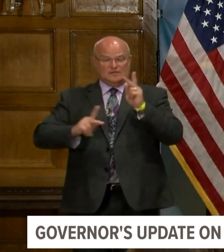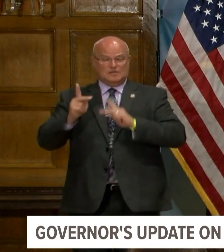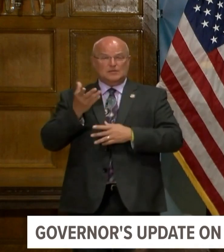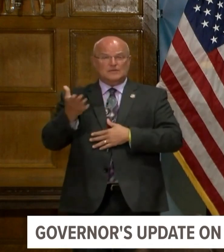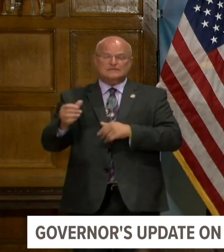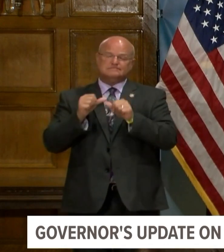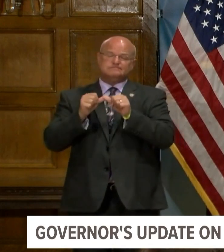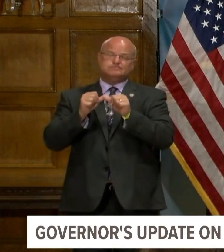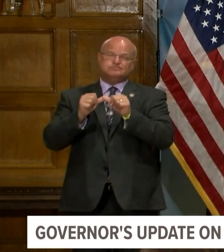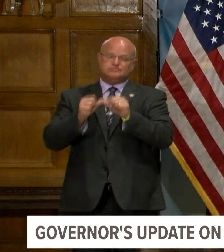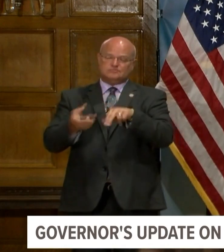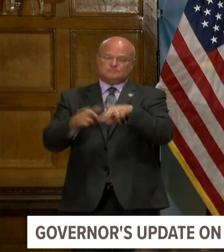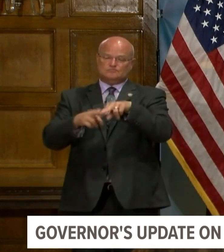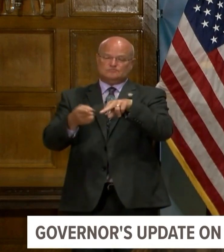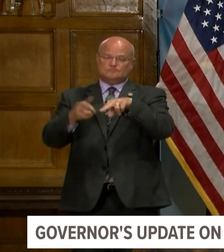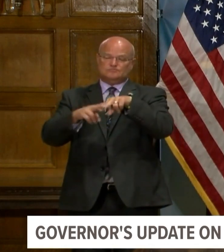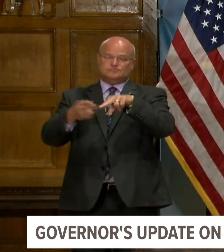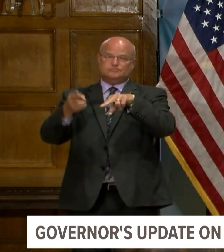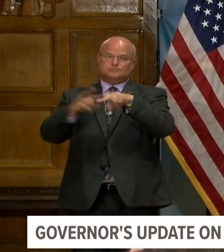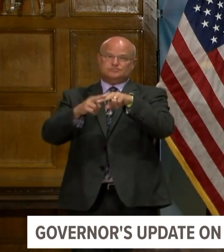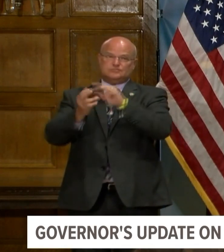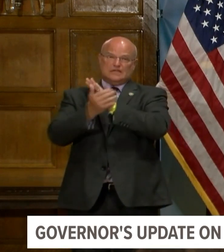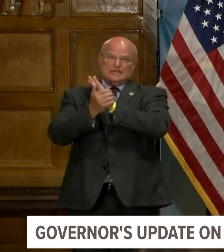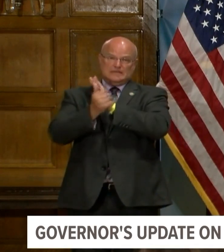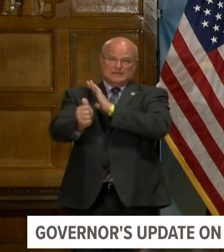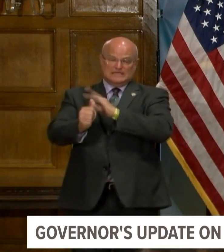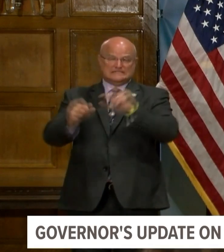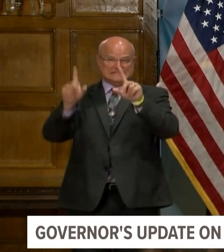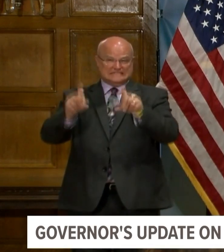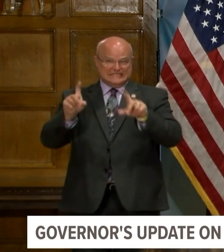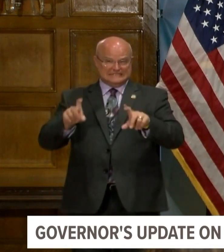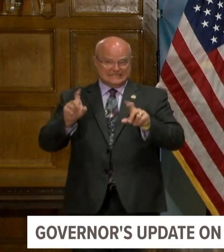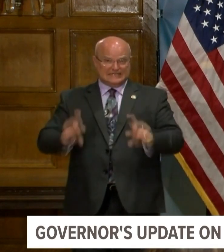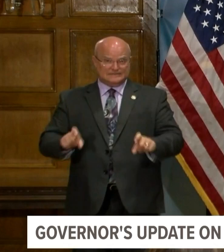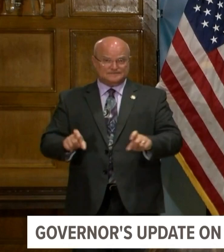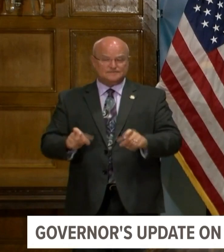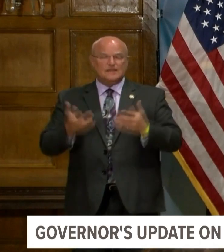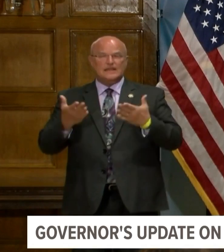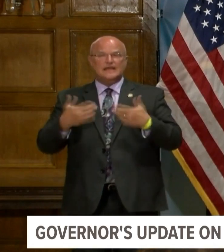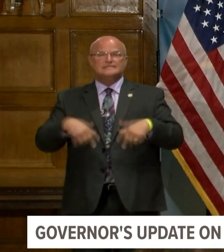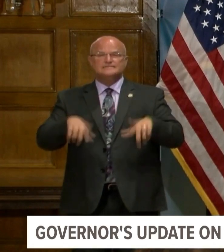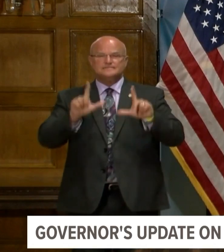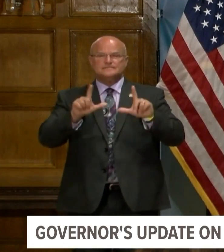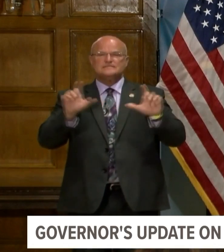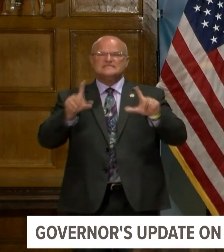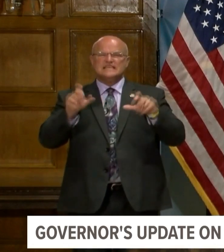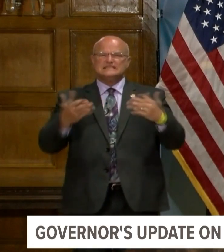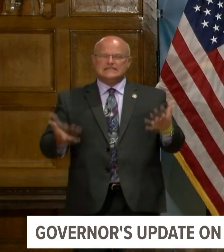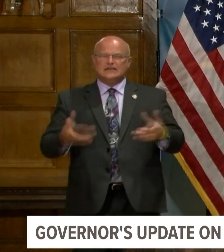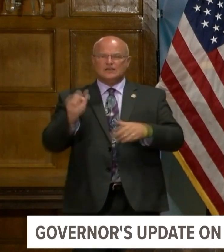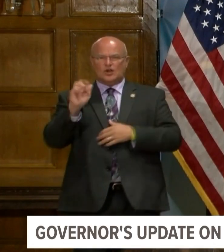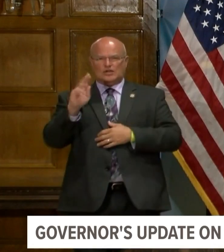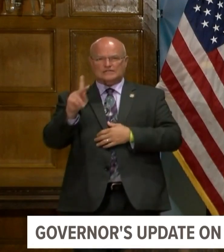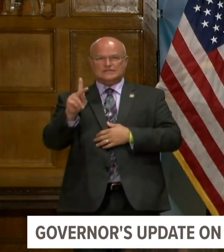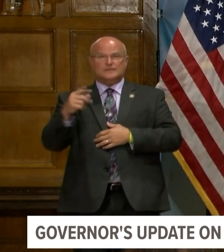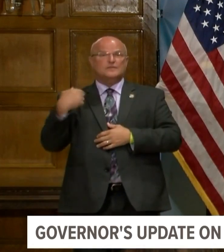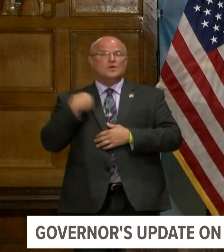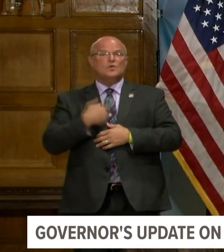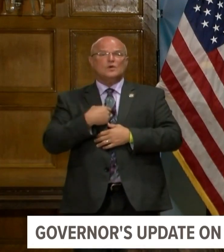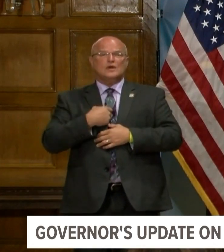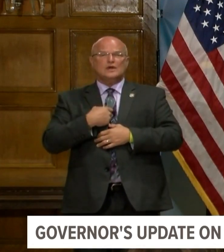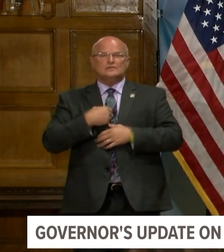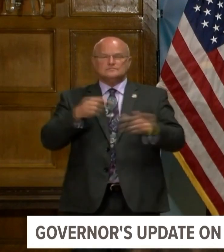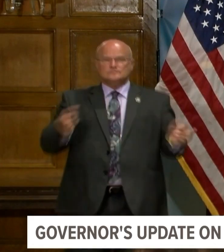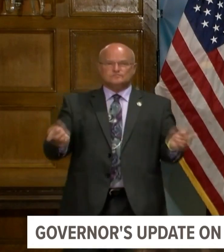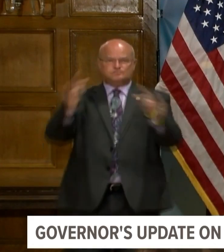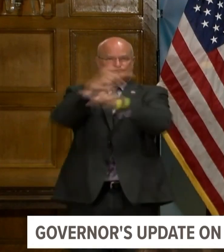for continuing to increase their capacity on testing. And let's look at how we're doing on testing in Arkansas. So we're going to reverse